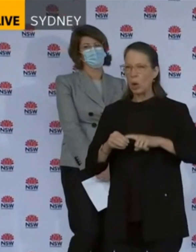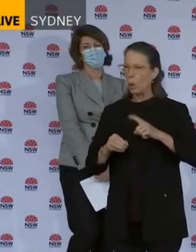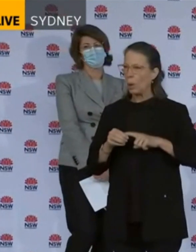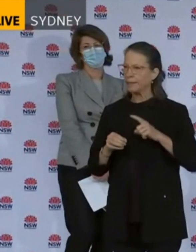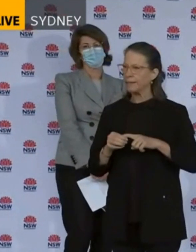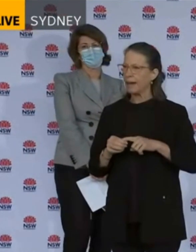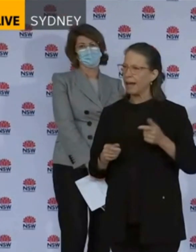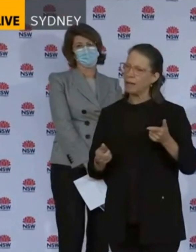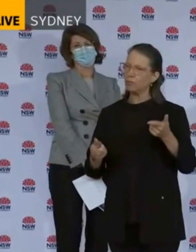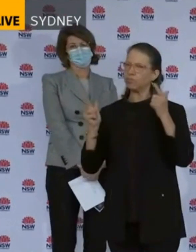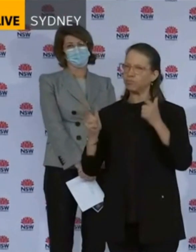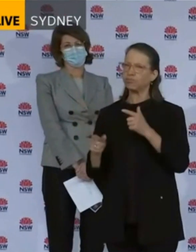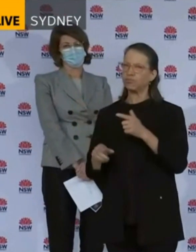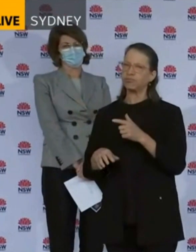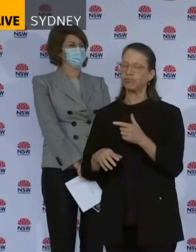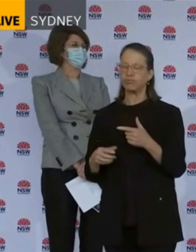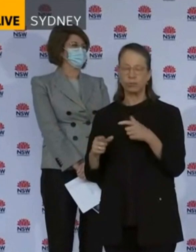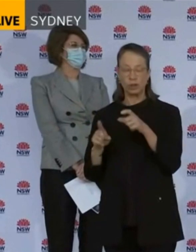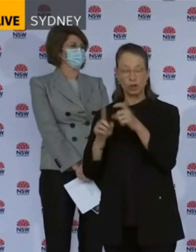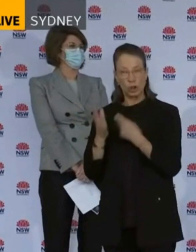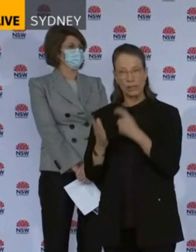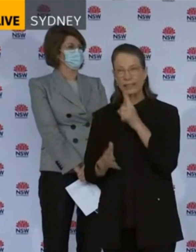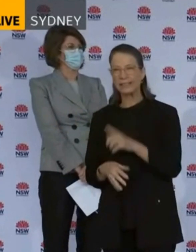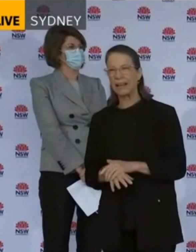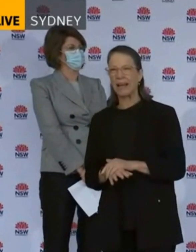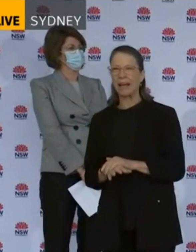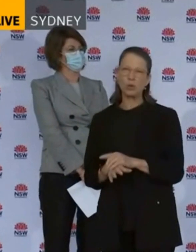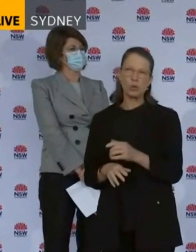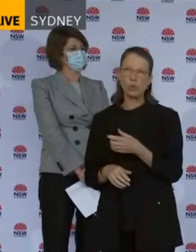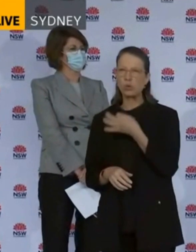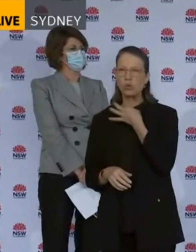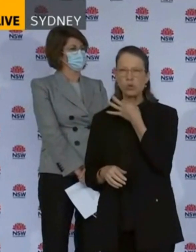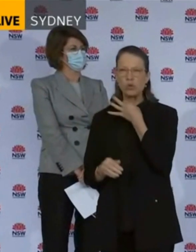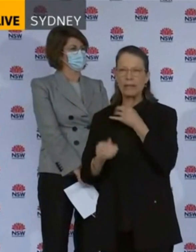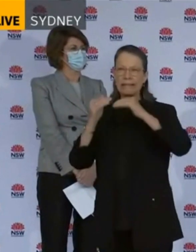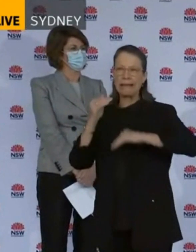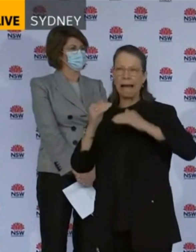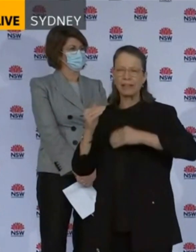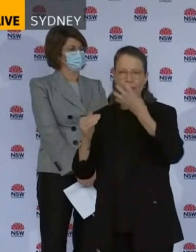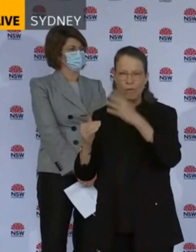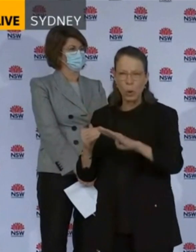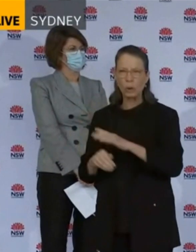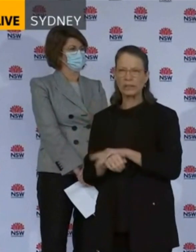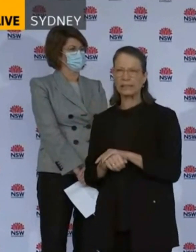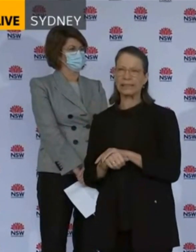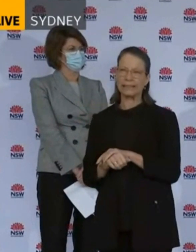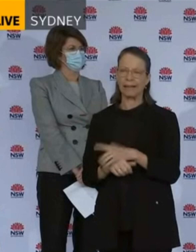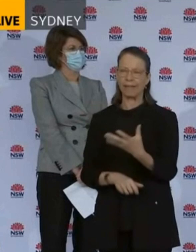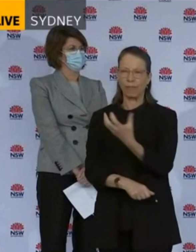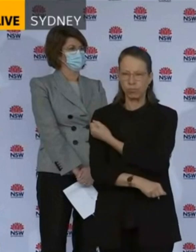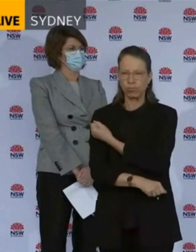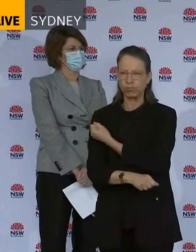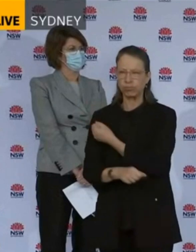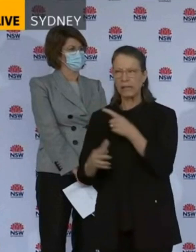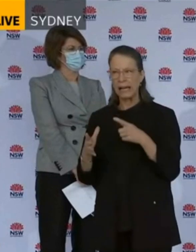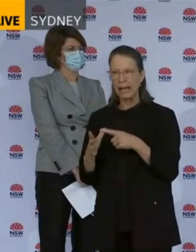had more harm than good for the vaccine program? The advice I've given is very much consistent with the ATAGI